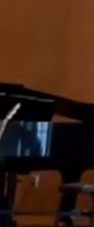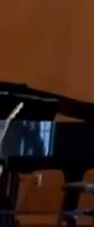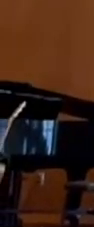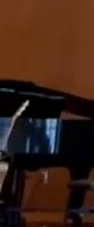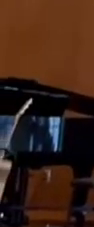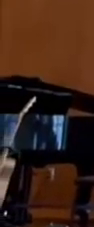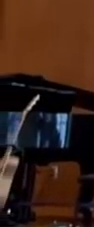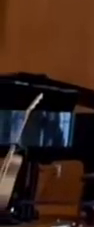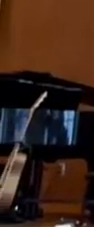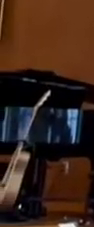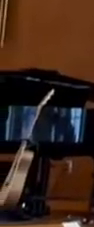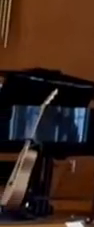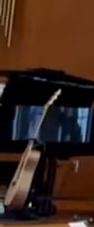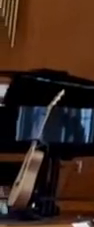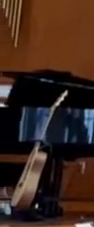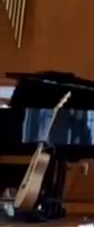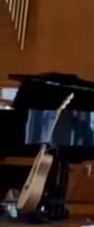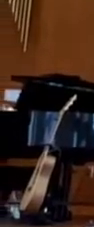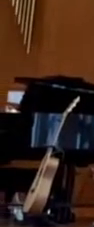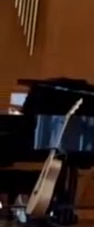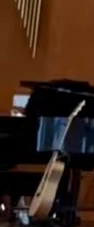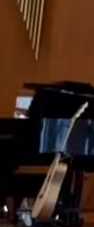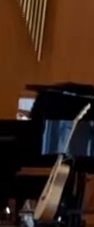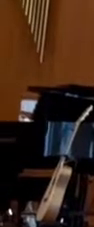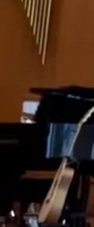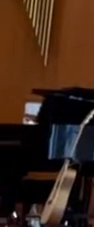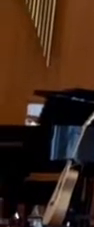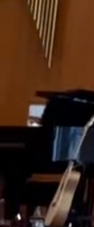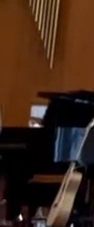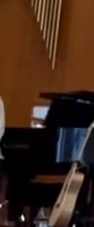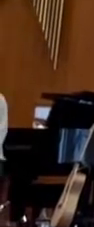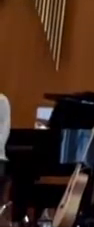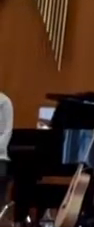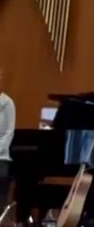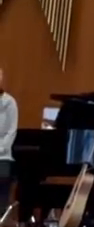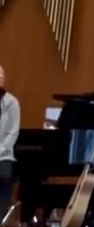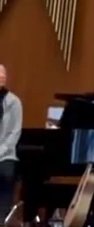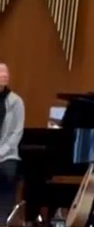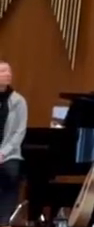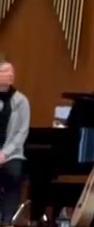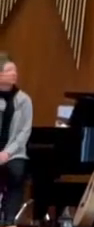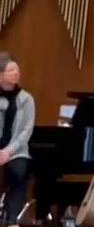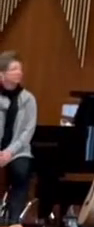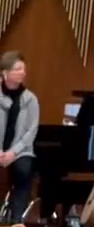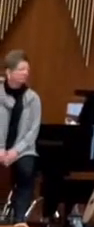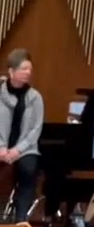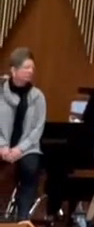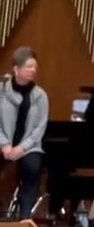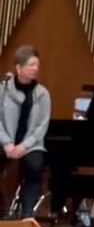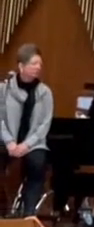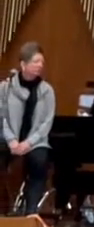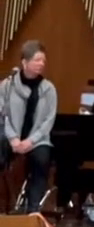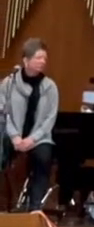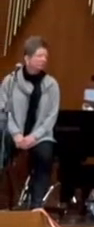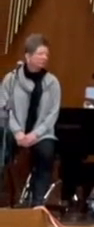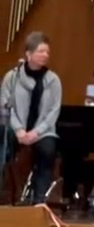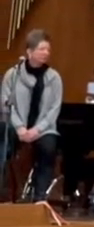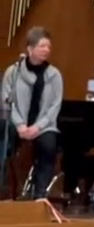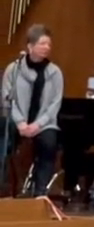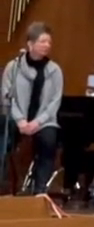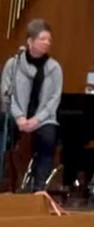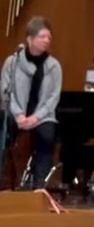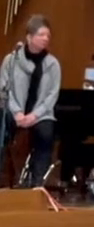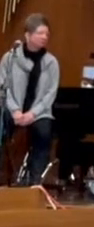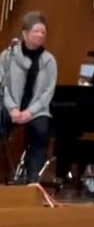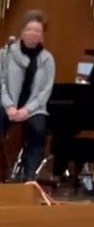First lesson is from Isaiah chapter 35. The wilderness and the dry land shall be glad, the desert shall